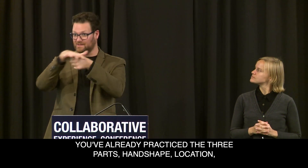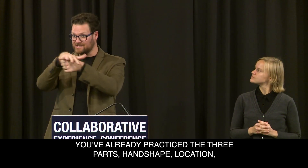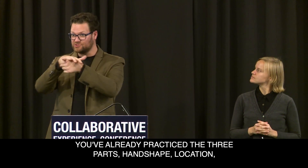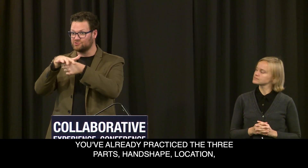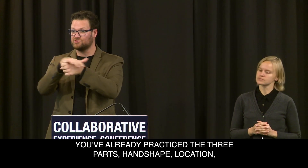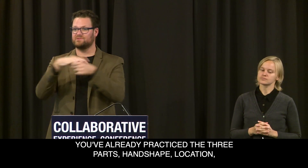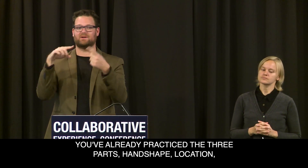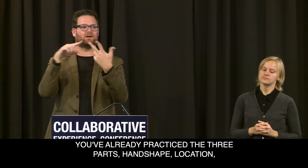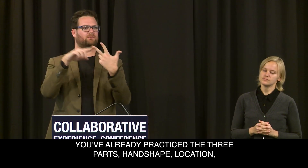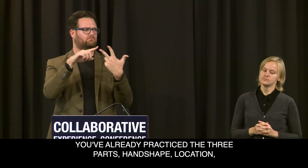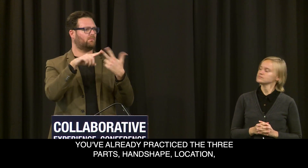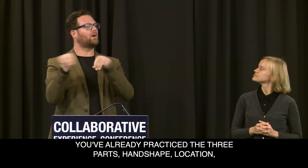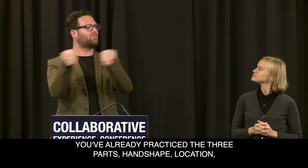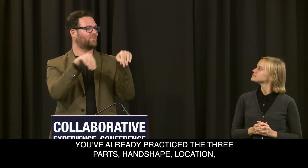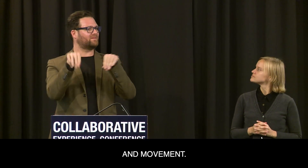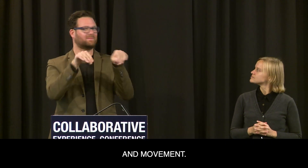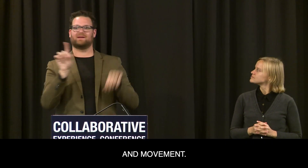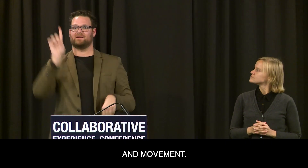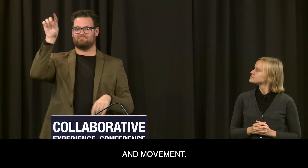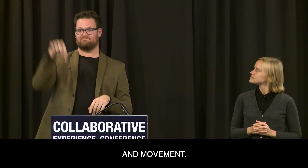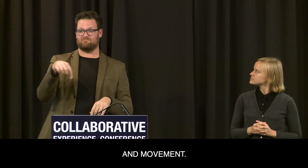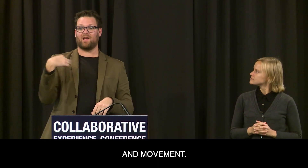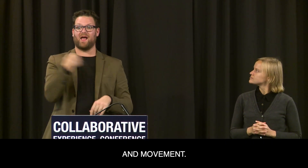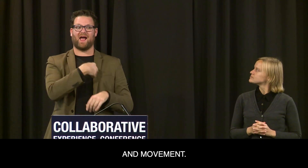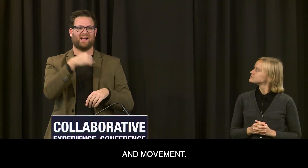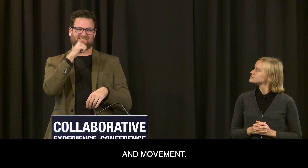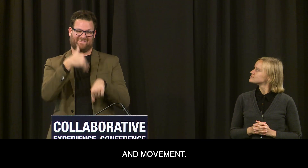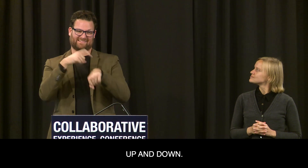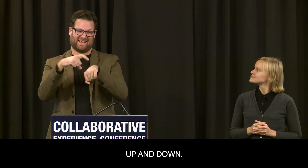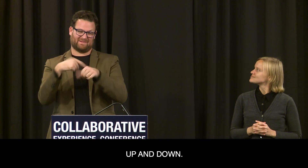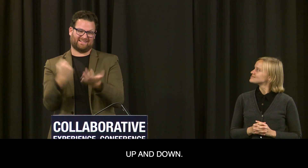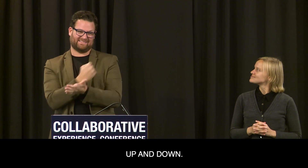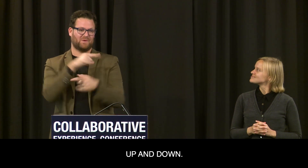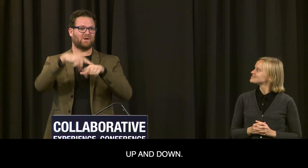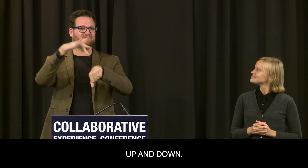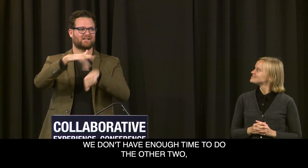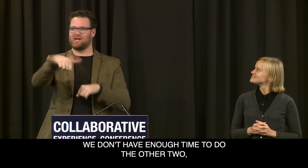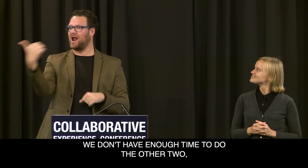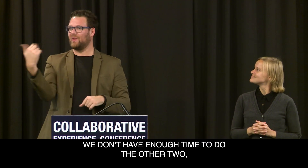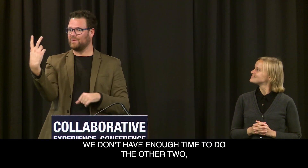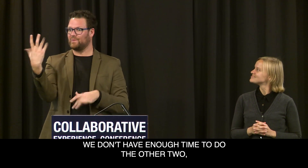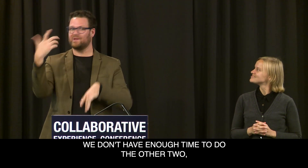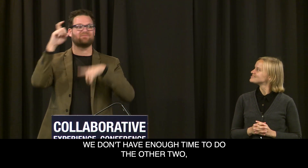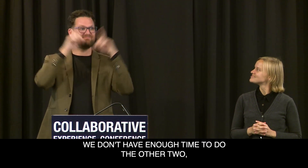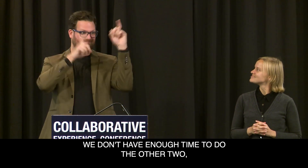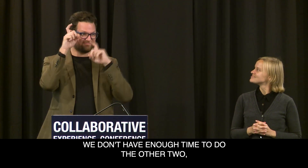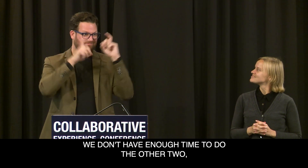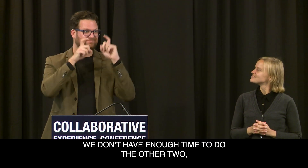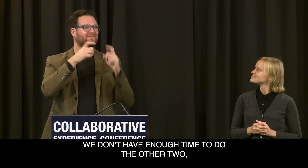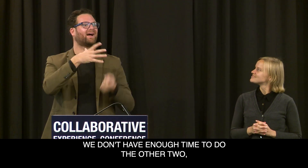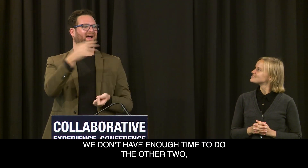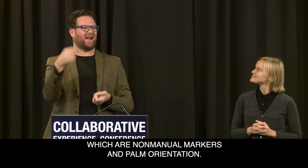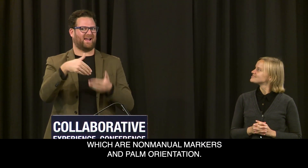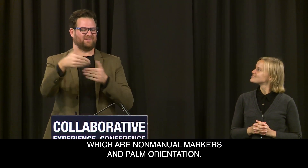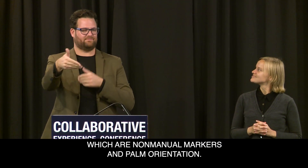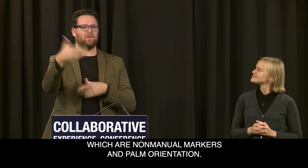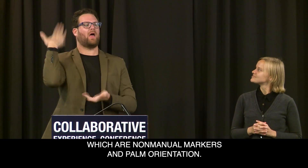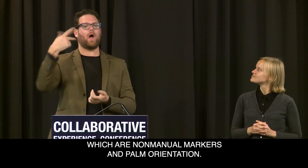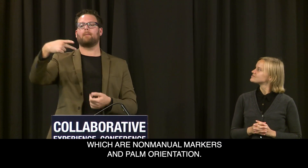shape, location, and movement, up and down. We don't have enough time to do the other 2, which are non-manual